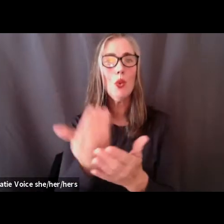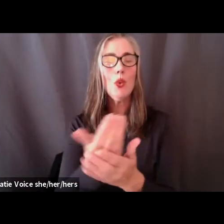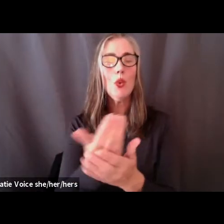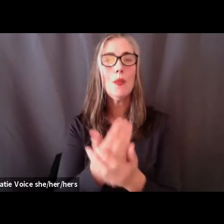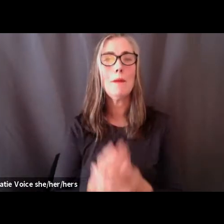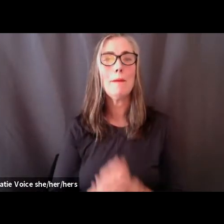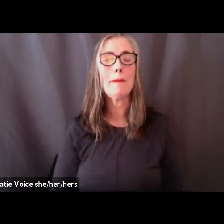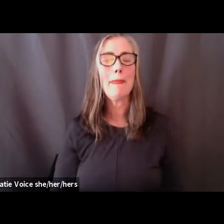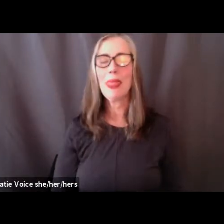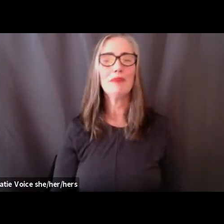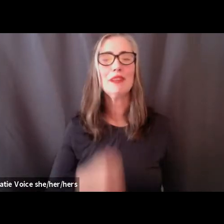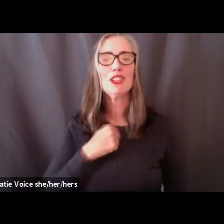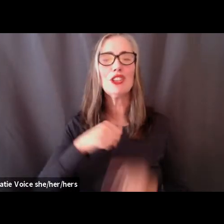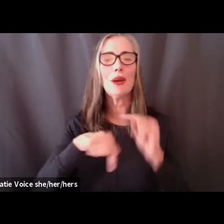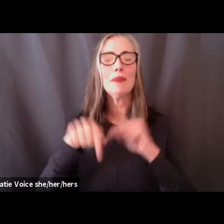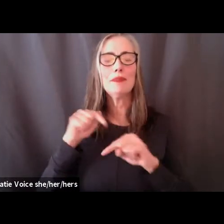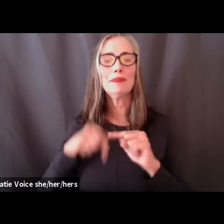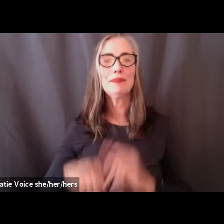I'm sorry,